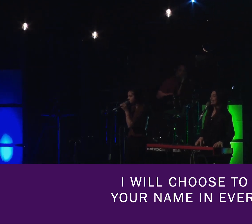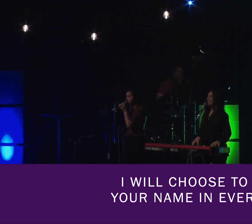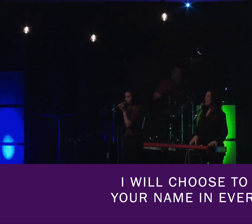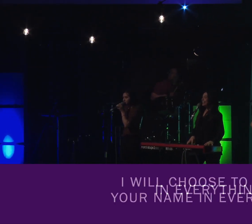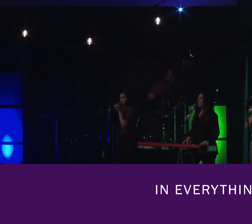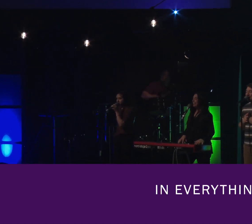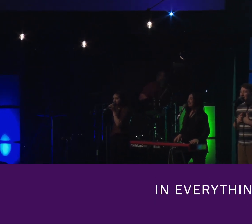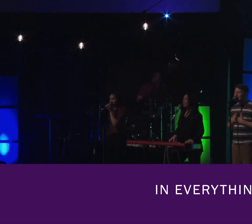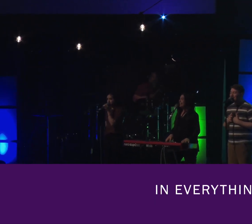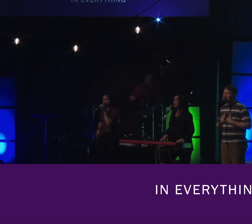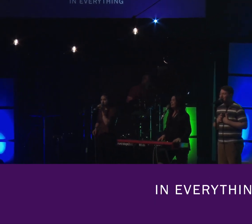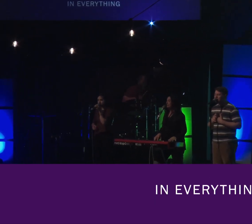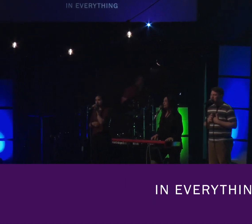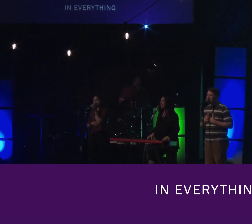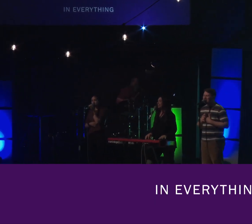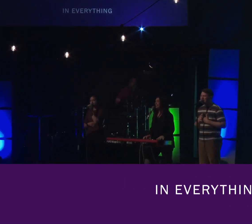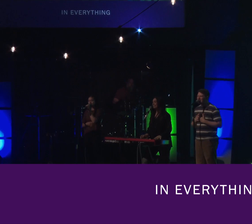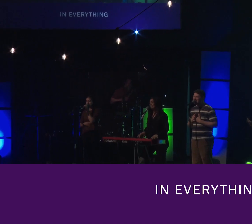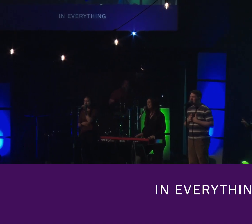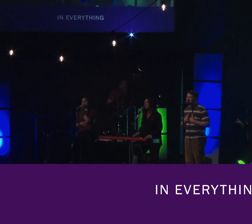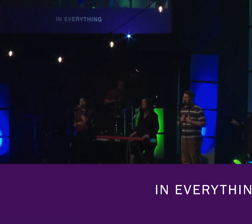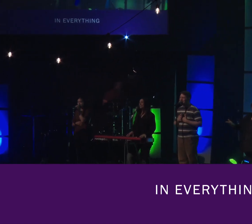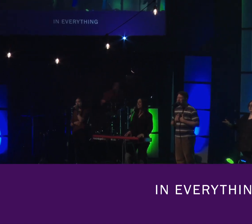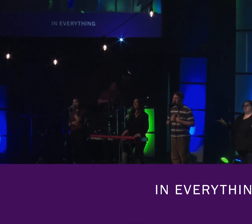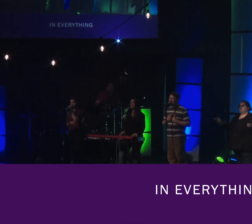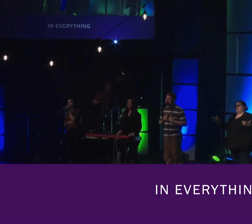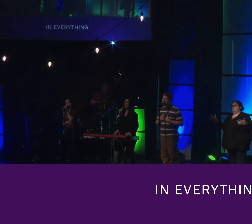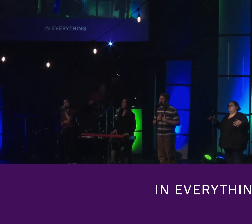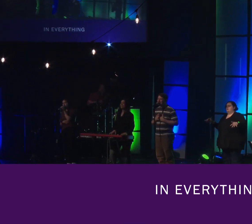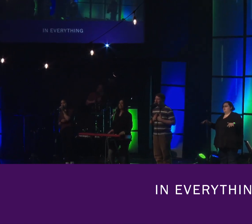everything, in